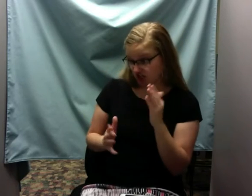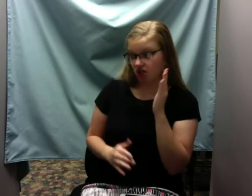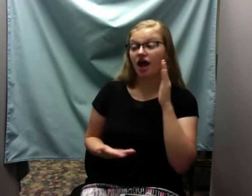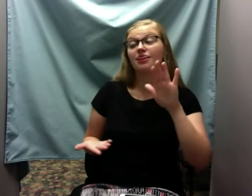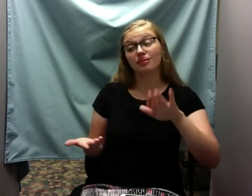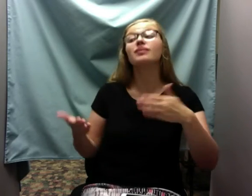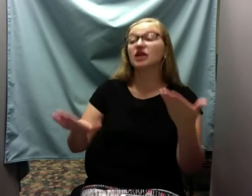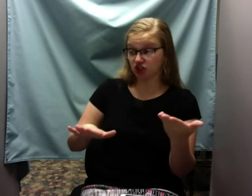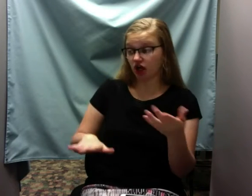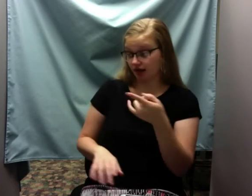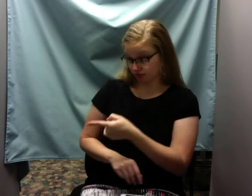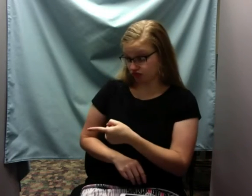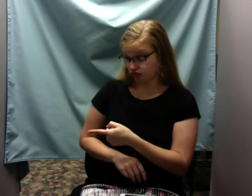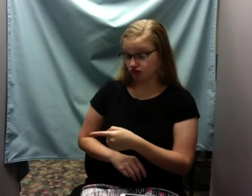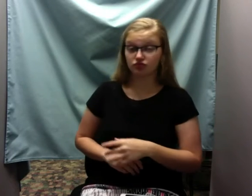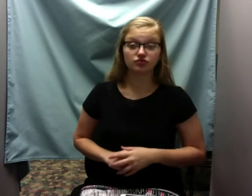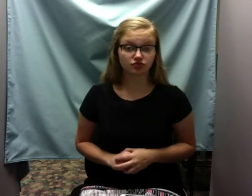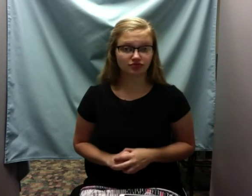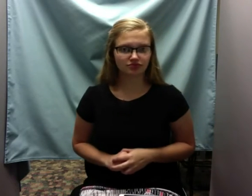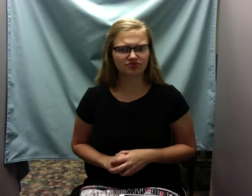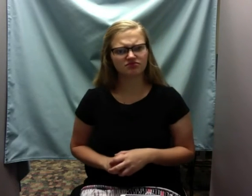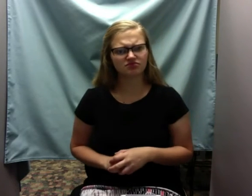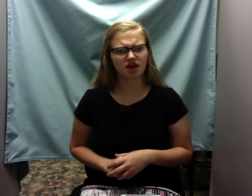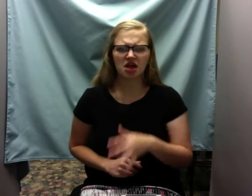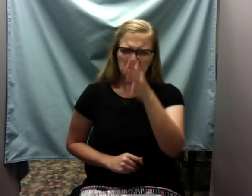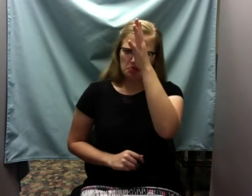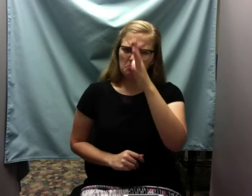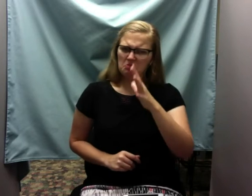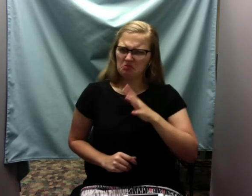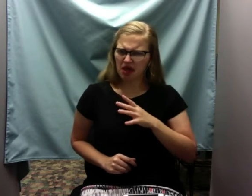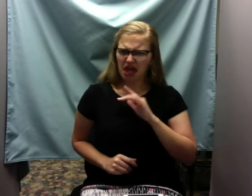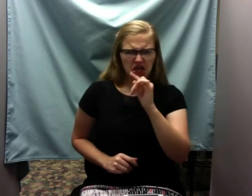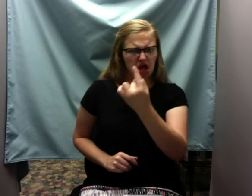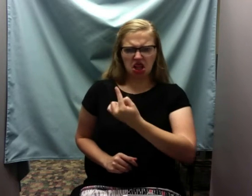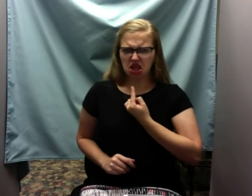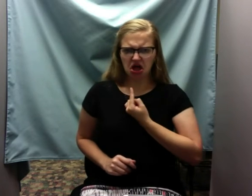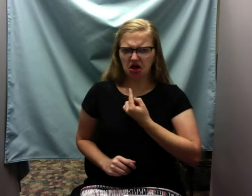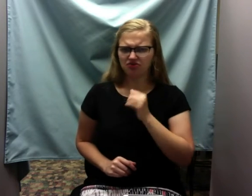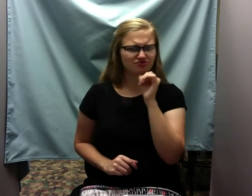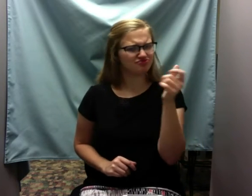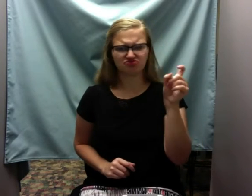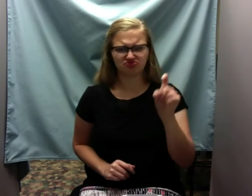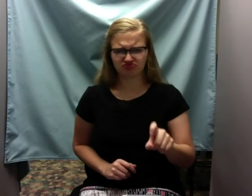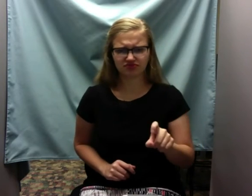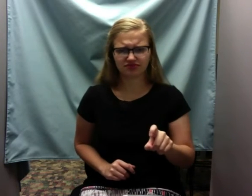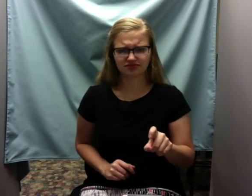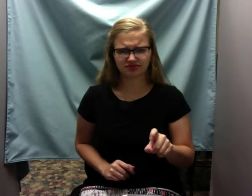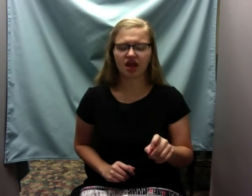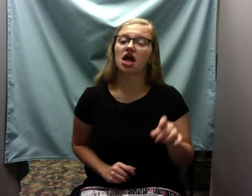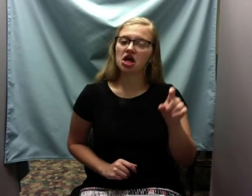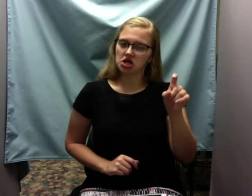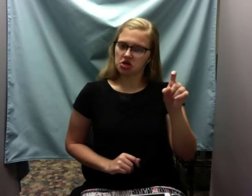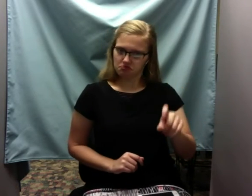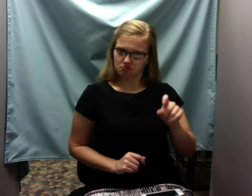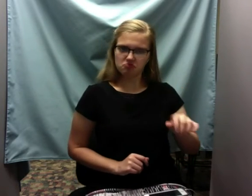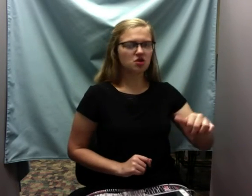surely die. And the Lord God said, It is not good that the man should be alone. I will make him an helpmeet for